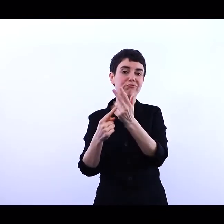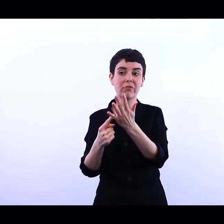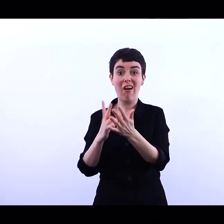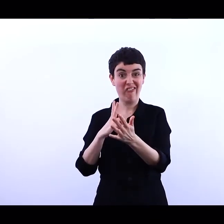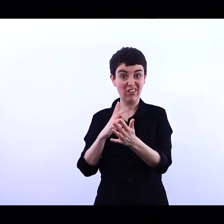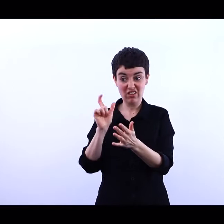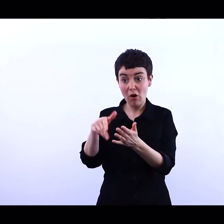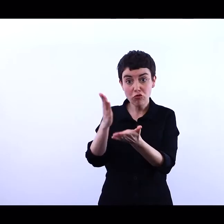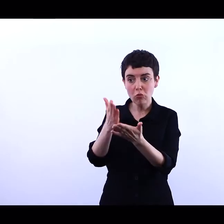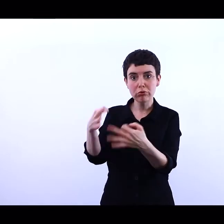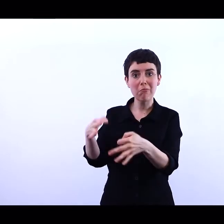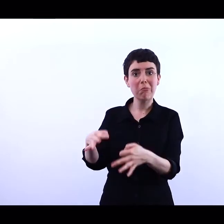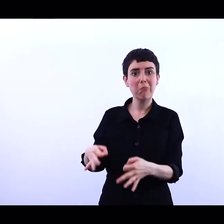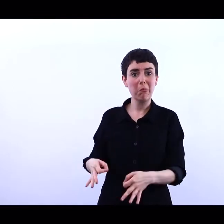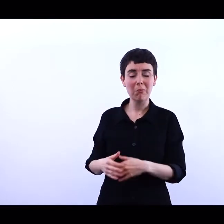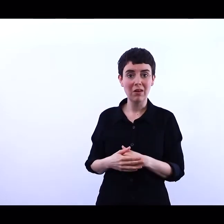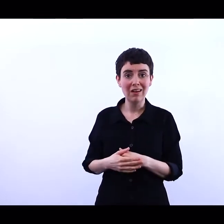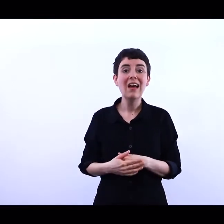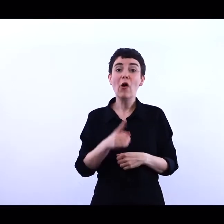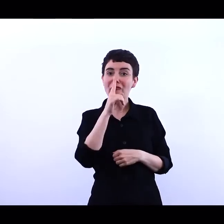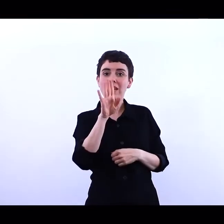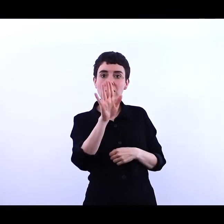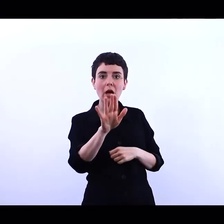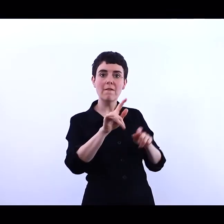your organization uses a certain tool,